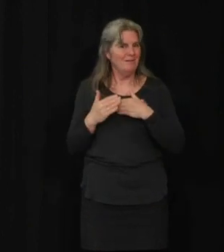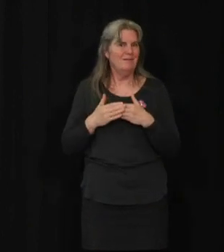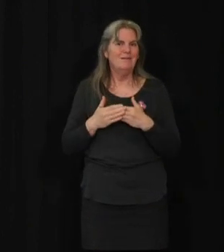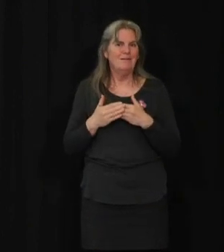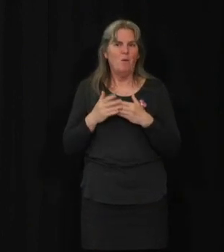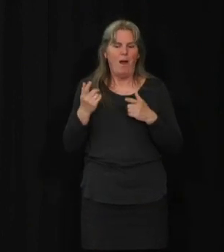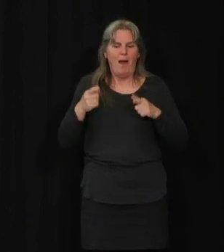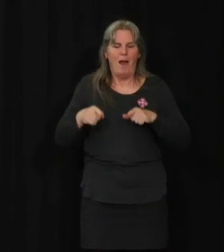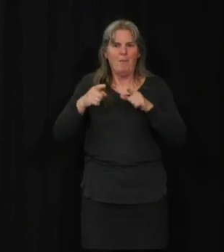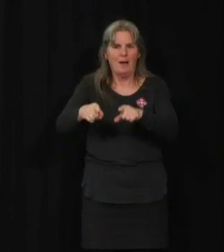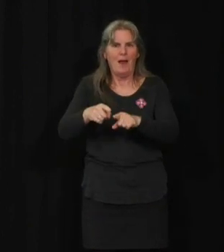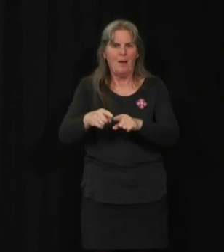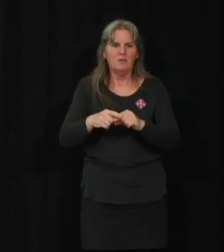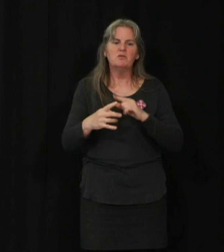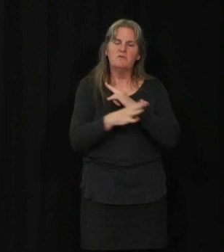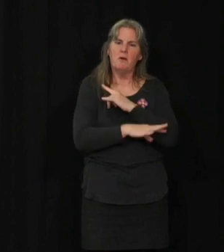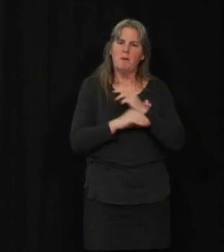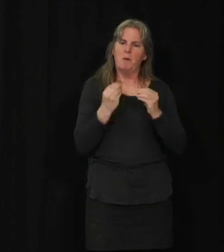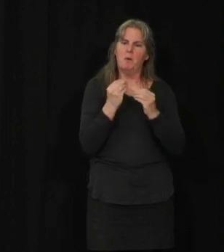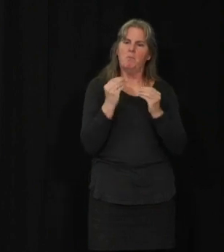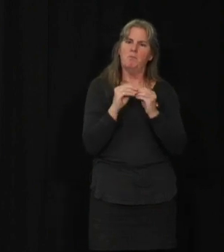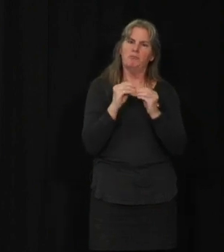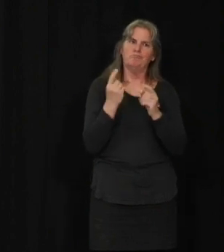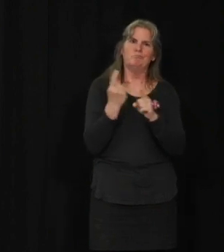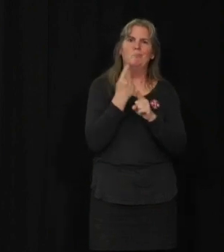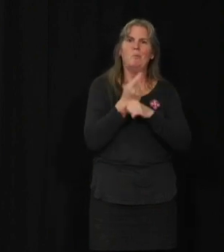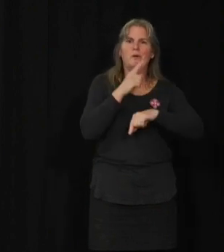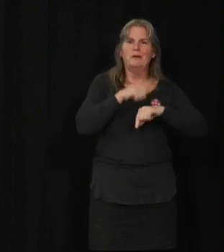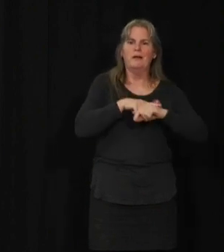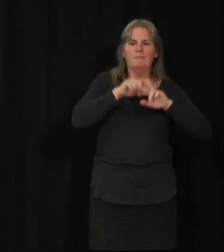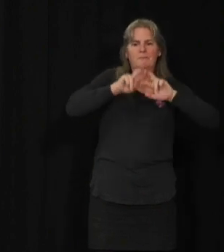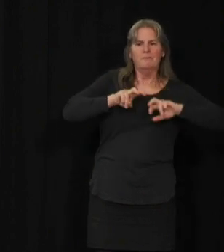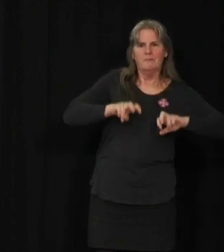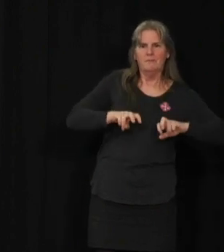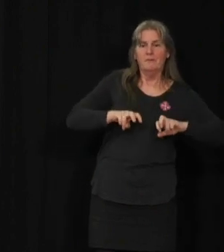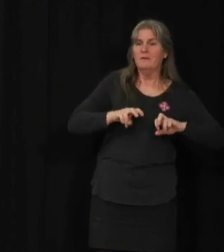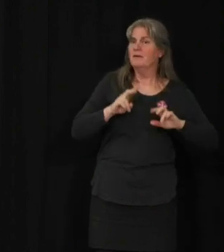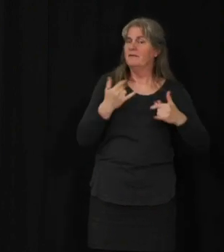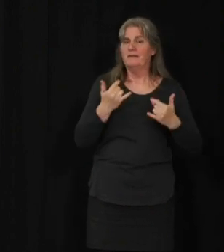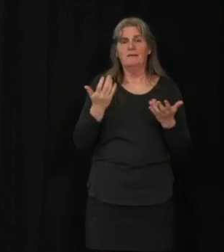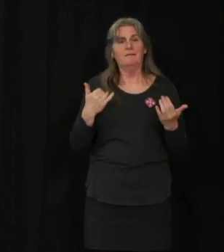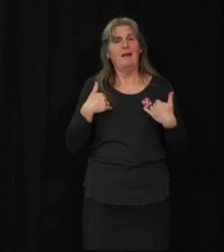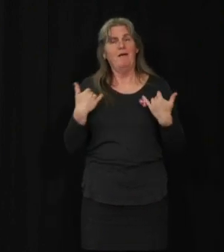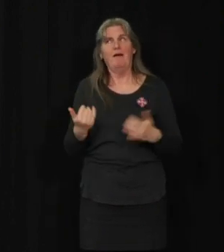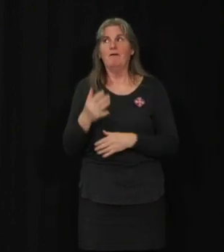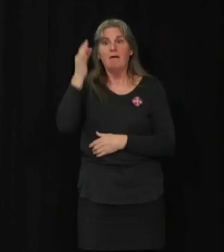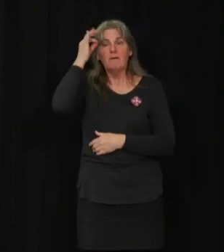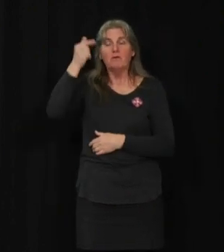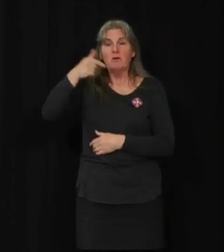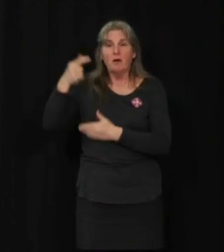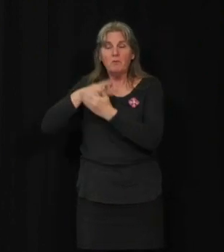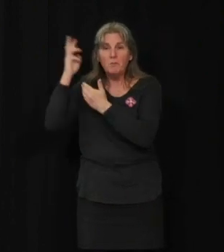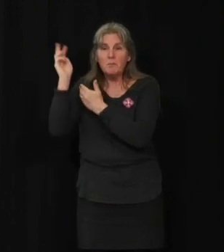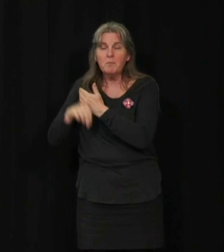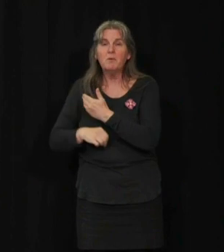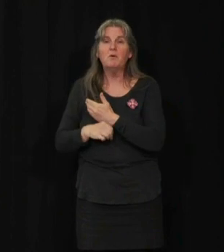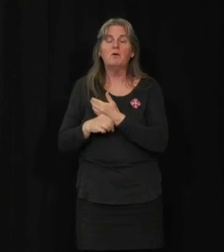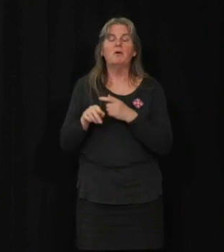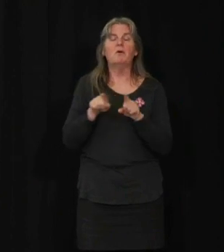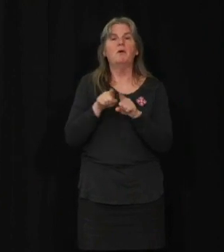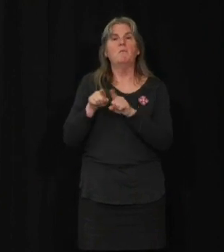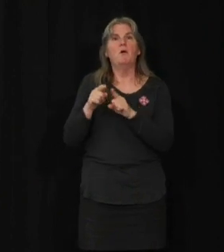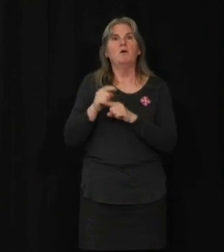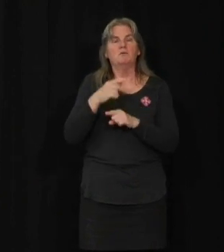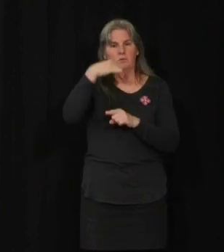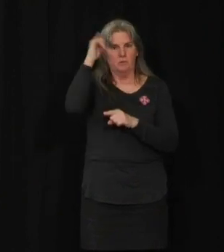yet. There's still going to be federal programs. There's still going to be a need for local governments